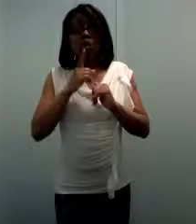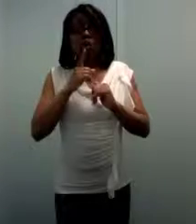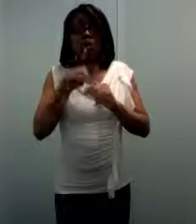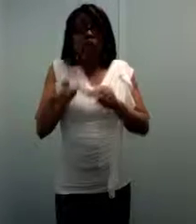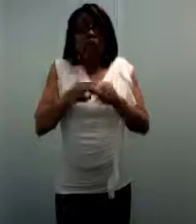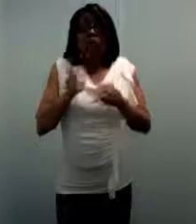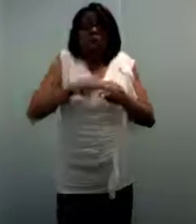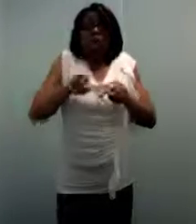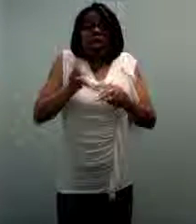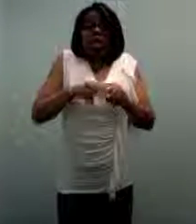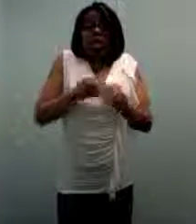a very large number.